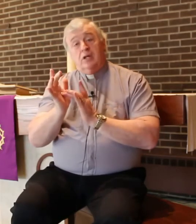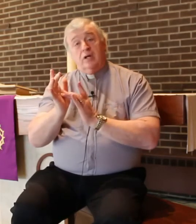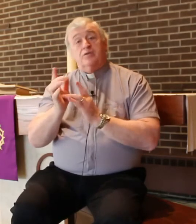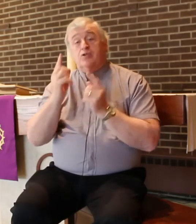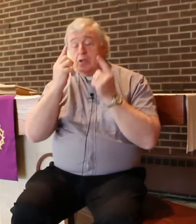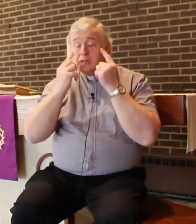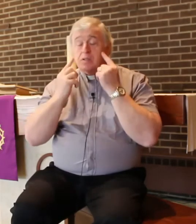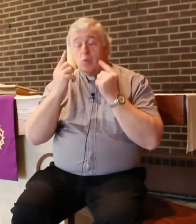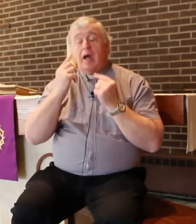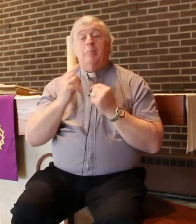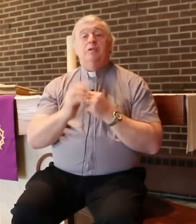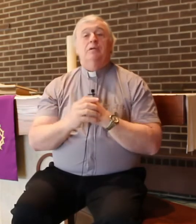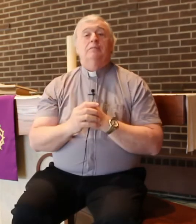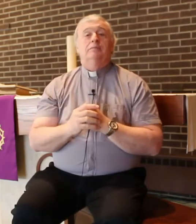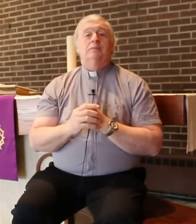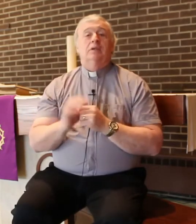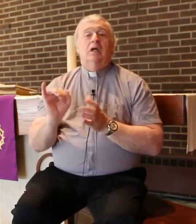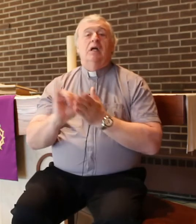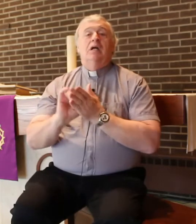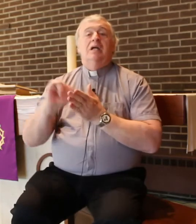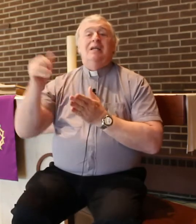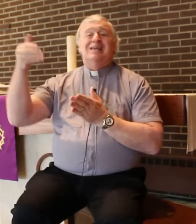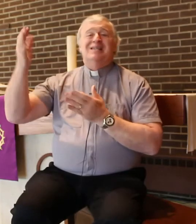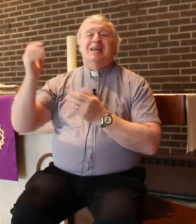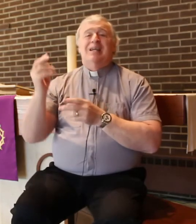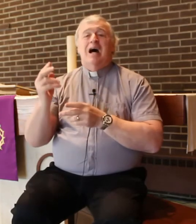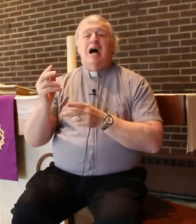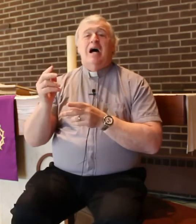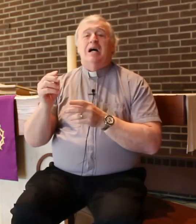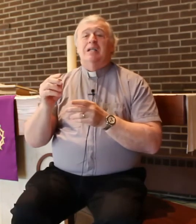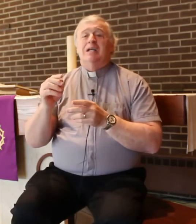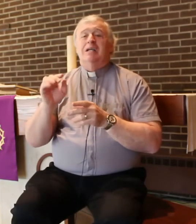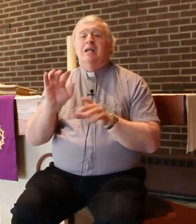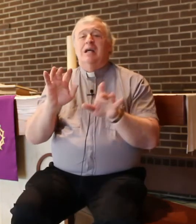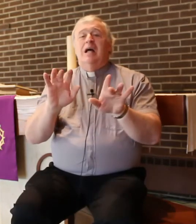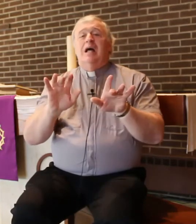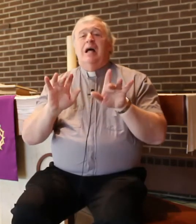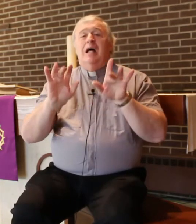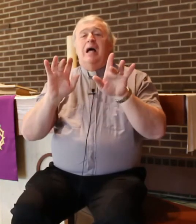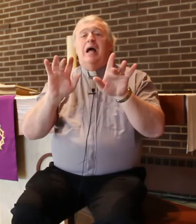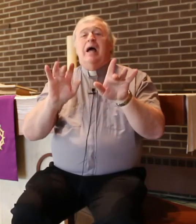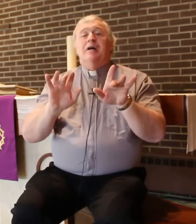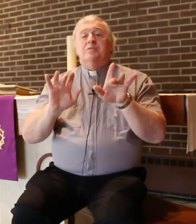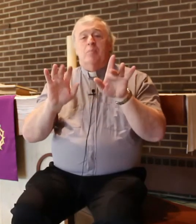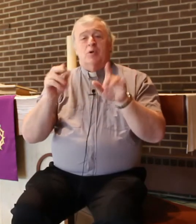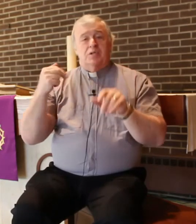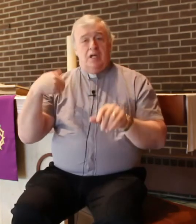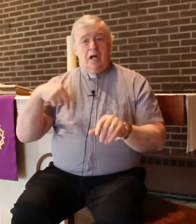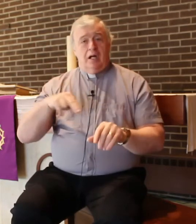because Jesus wept, is that God has mercy on